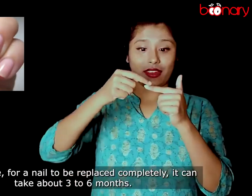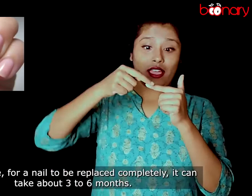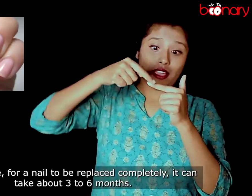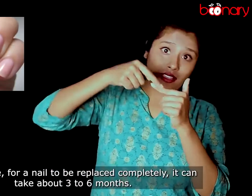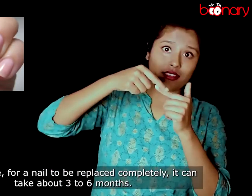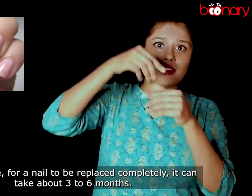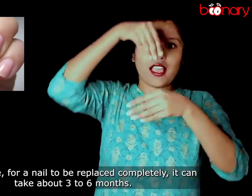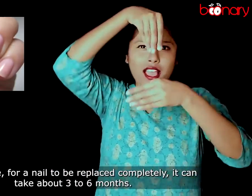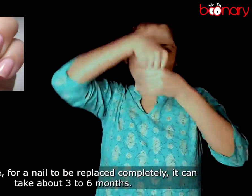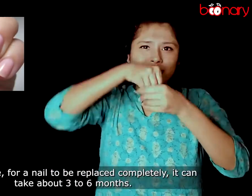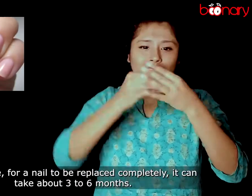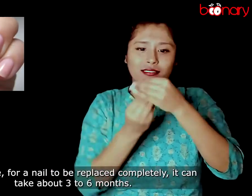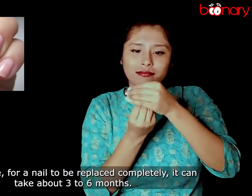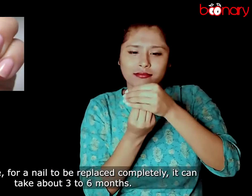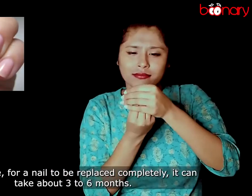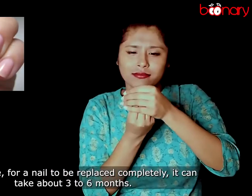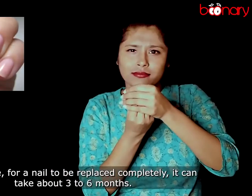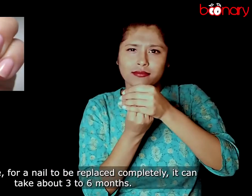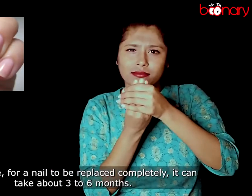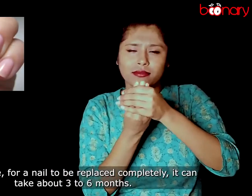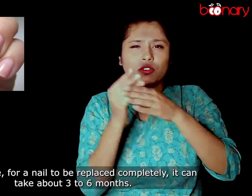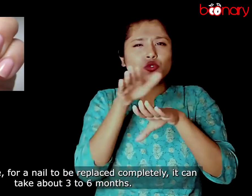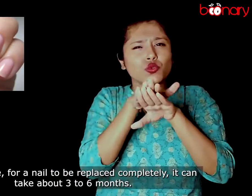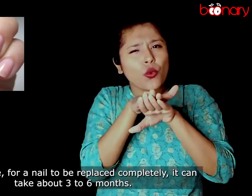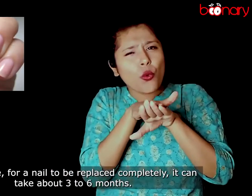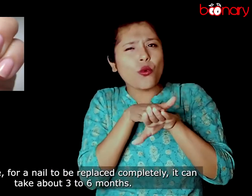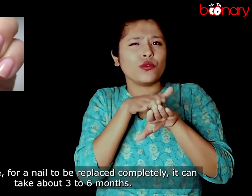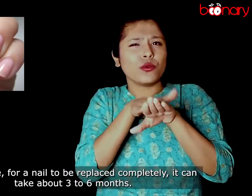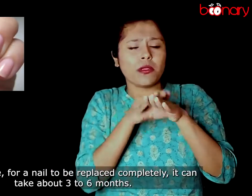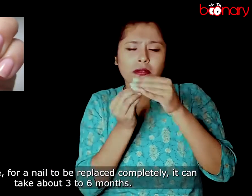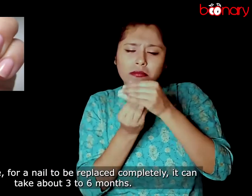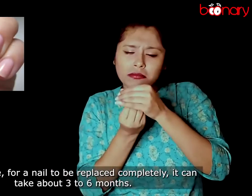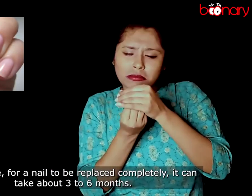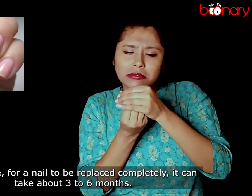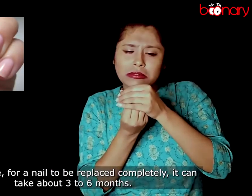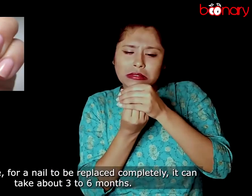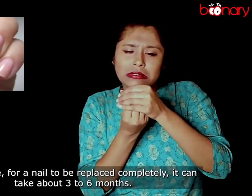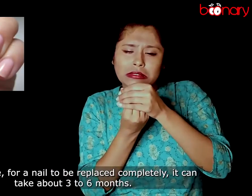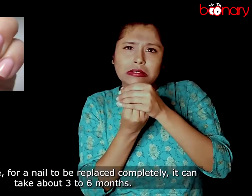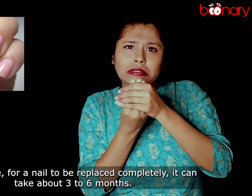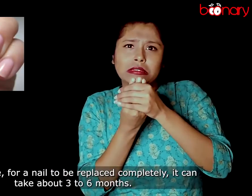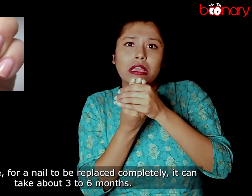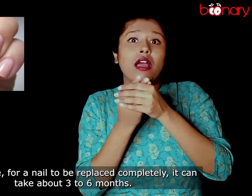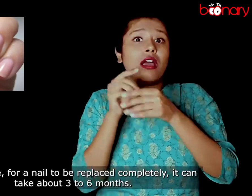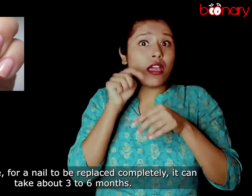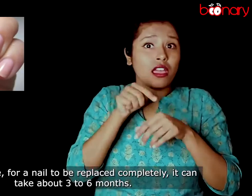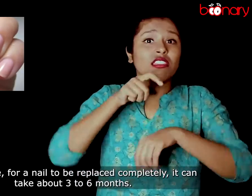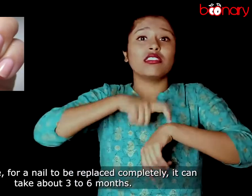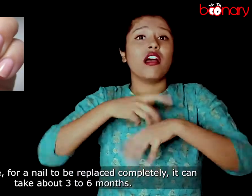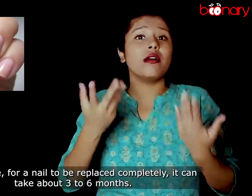completely, it can take about 3 to 6 months.